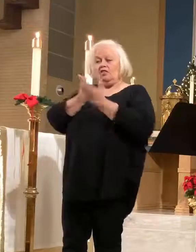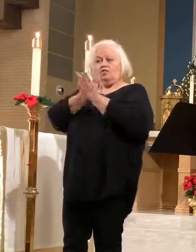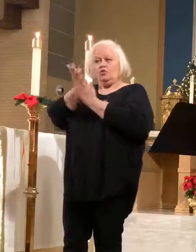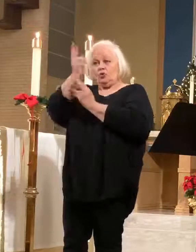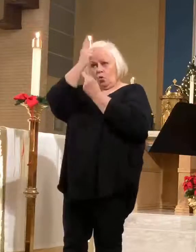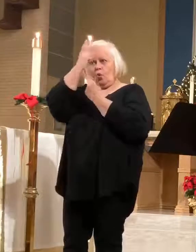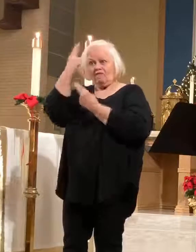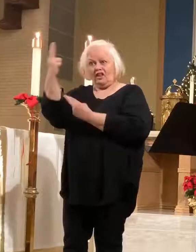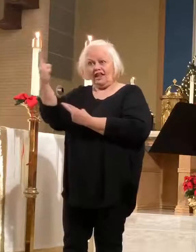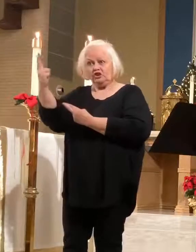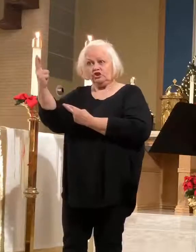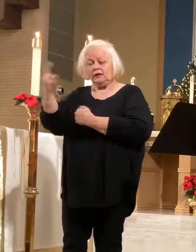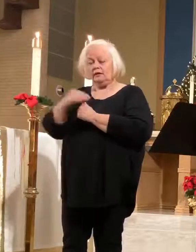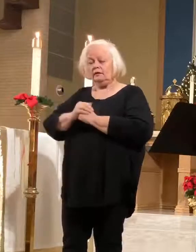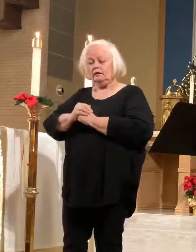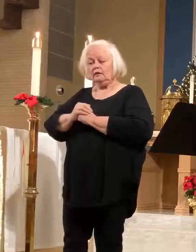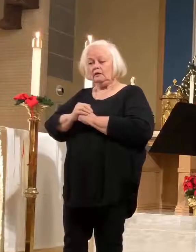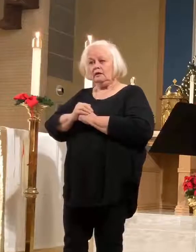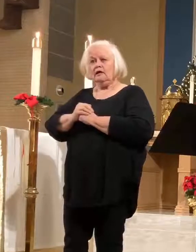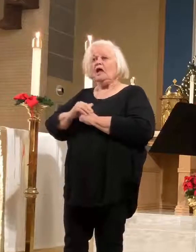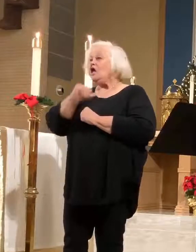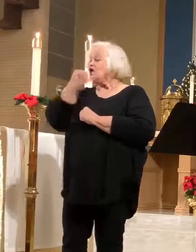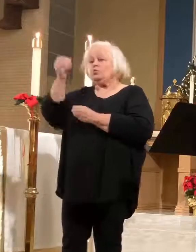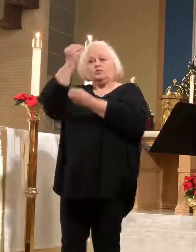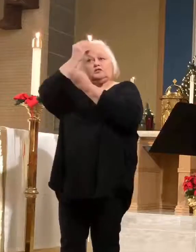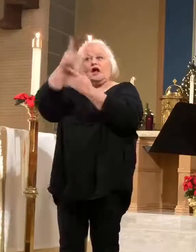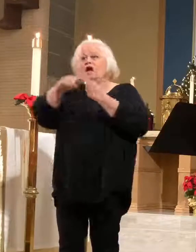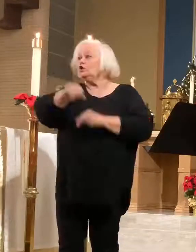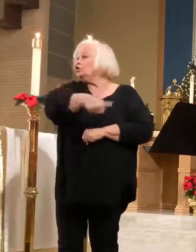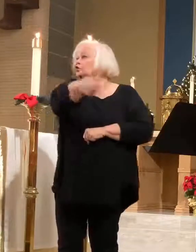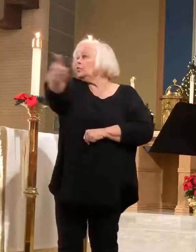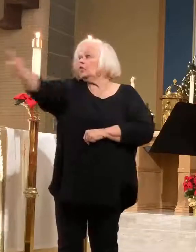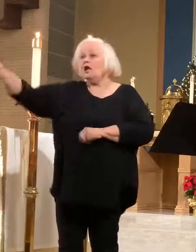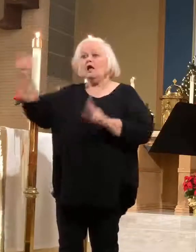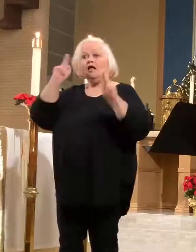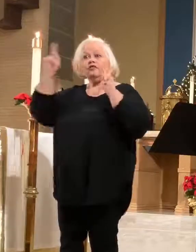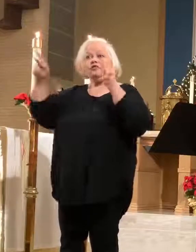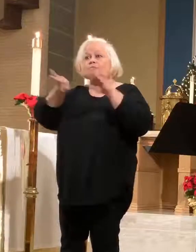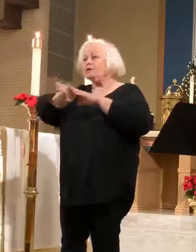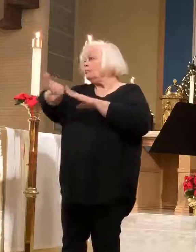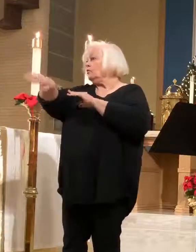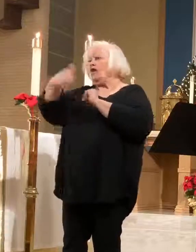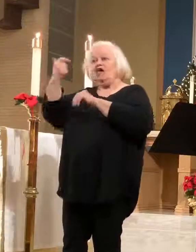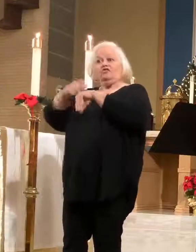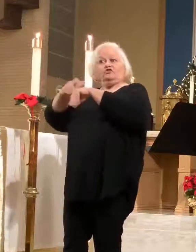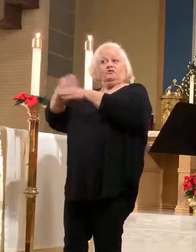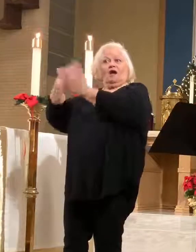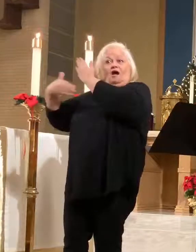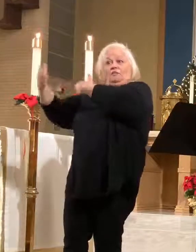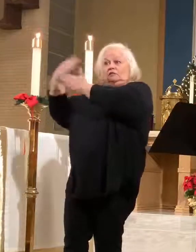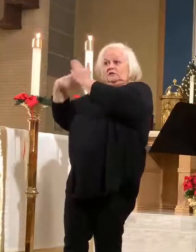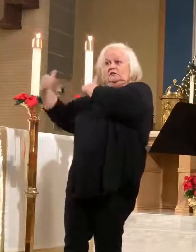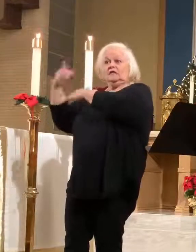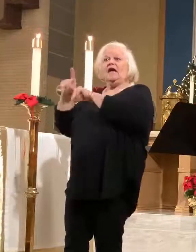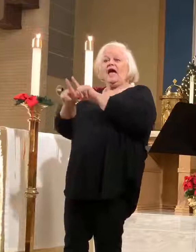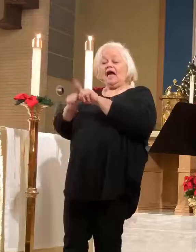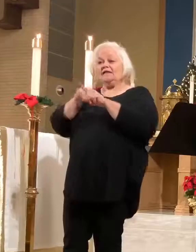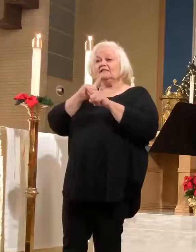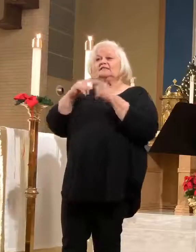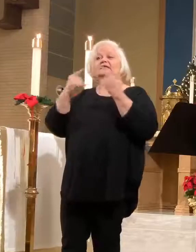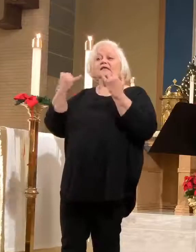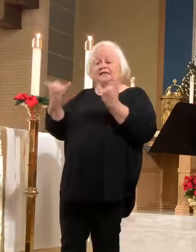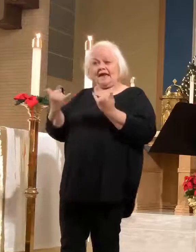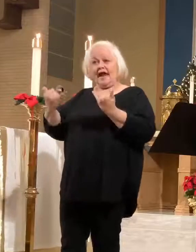revelation. It was not made known to people in other generations, as it is,